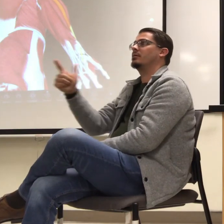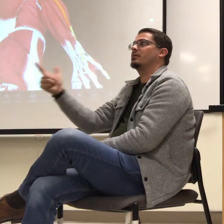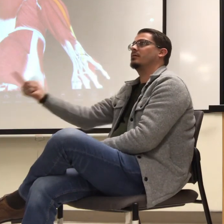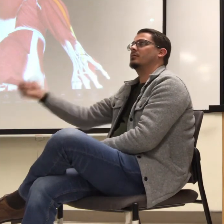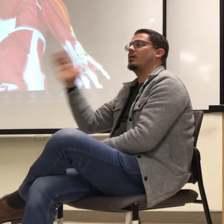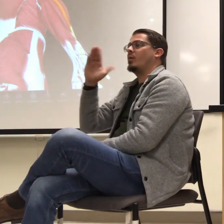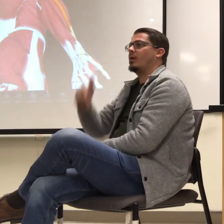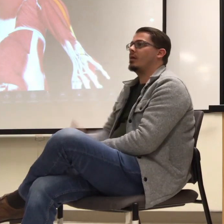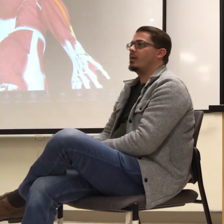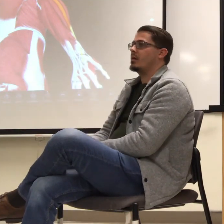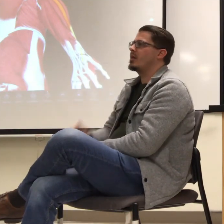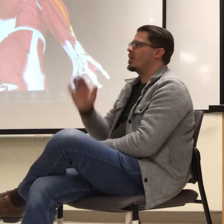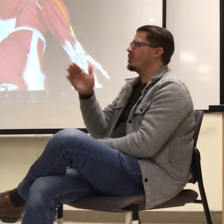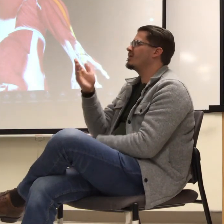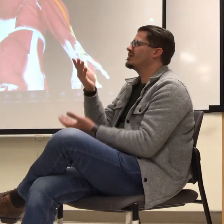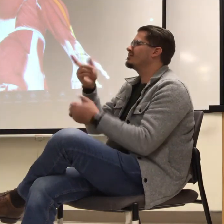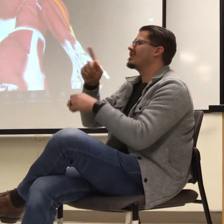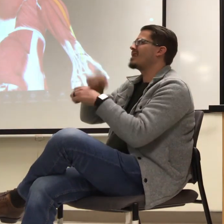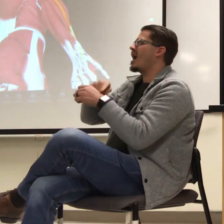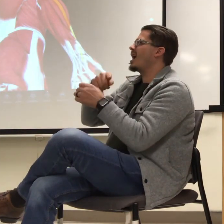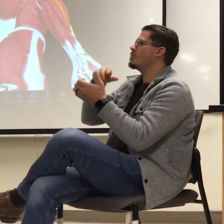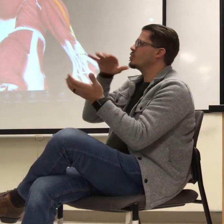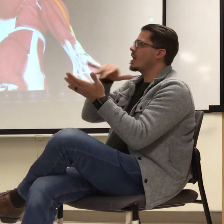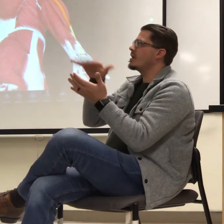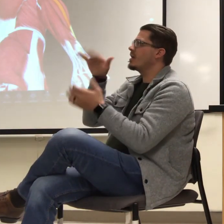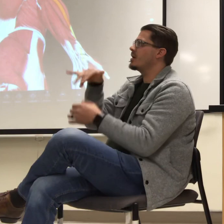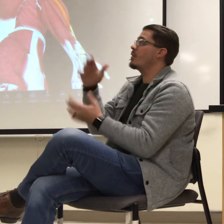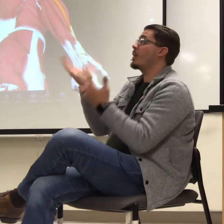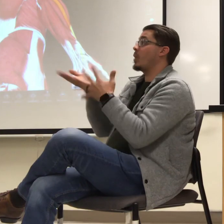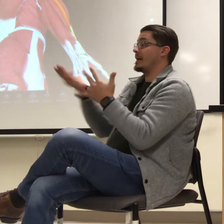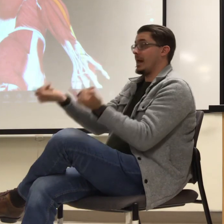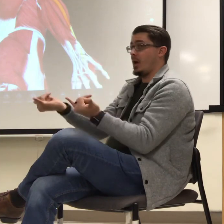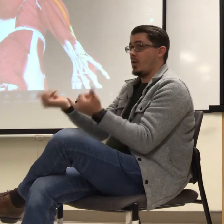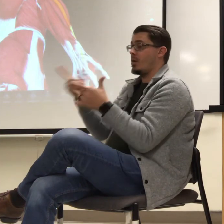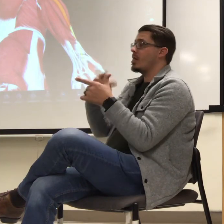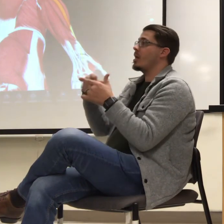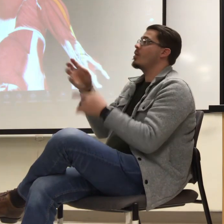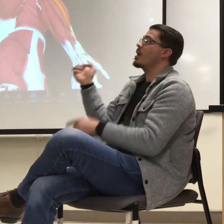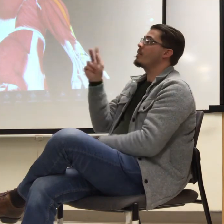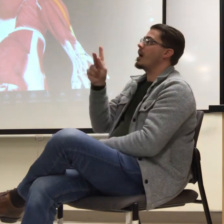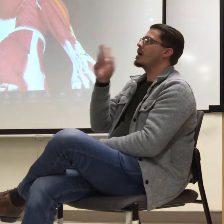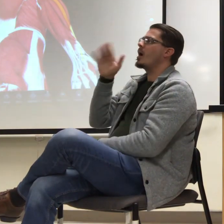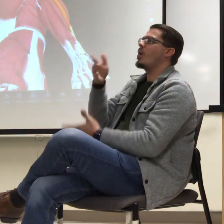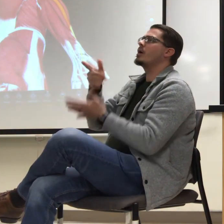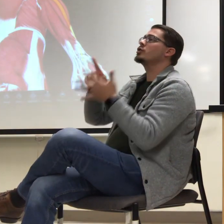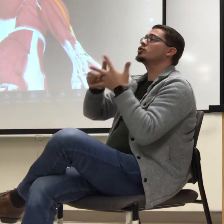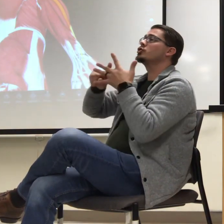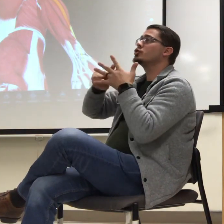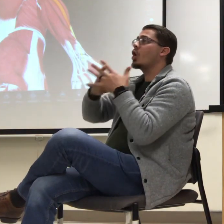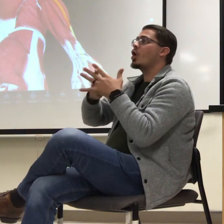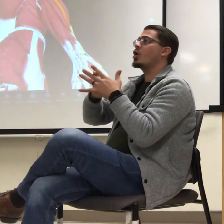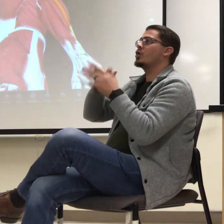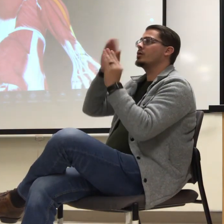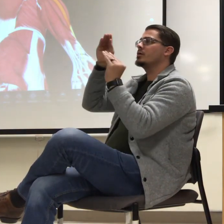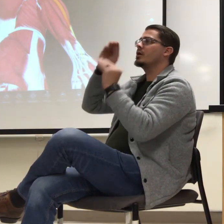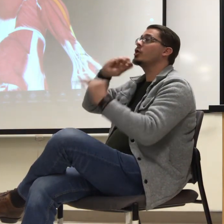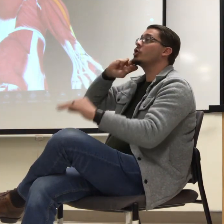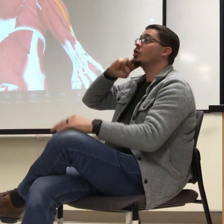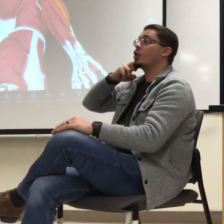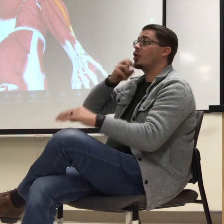it's just it'll just take time. I want to take a break now. When we come back from break, I do want to start teaching the